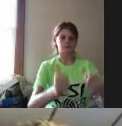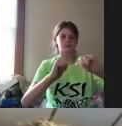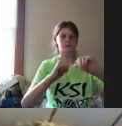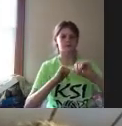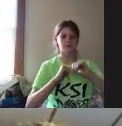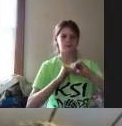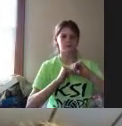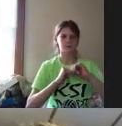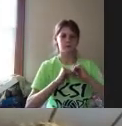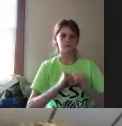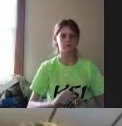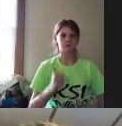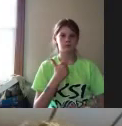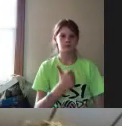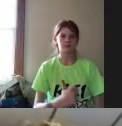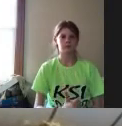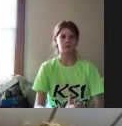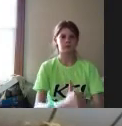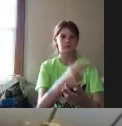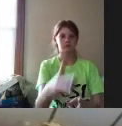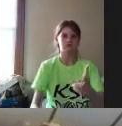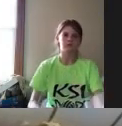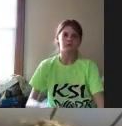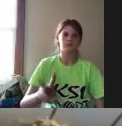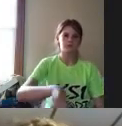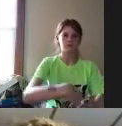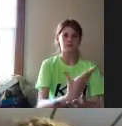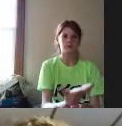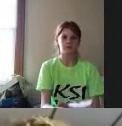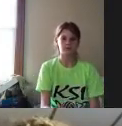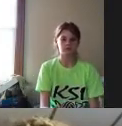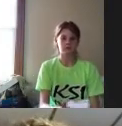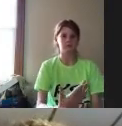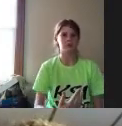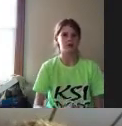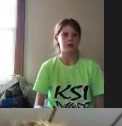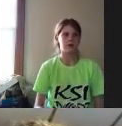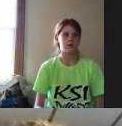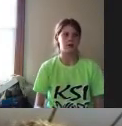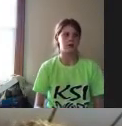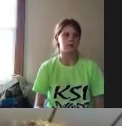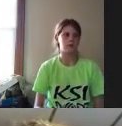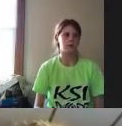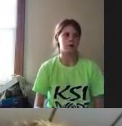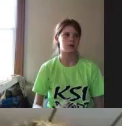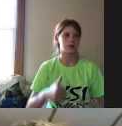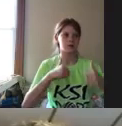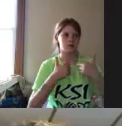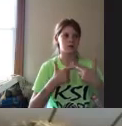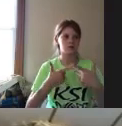on with a smile on your face. Like she said, back up, fix the meaning, which is what we're doing, and then keep going forward. That's right. And